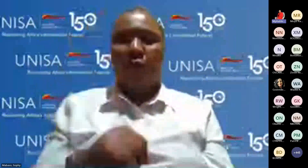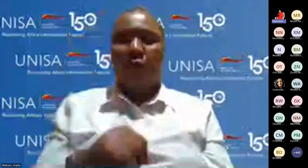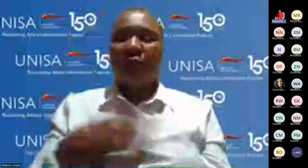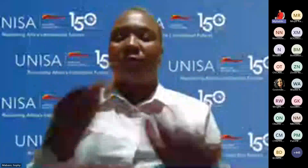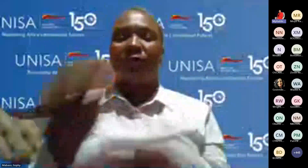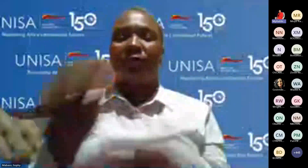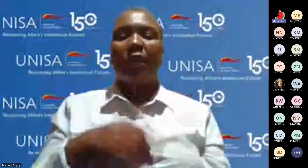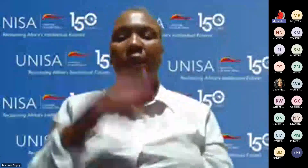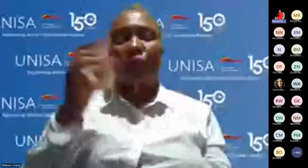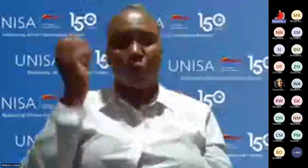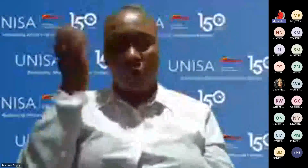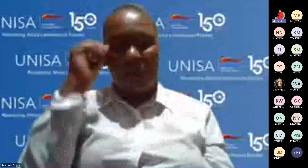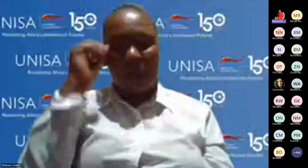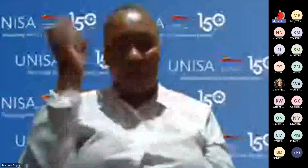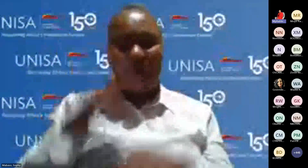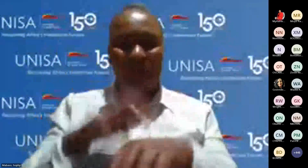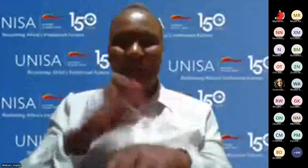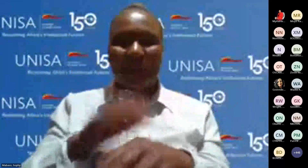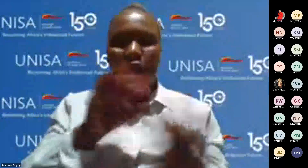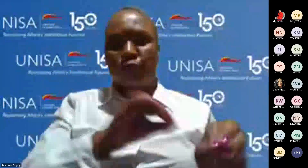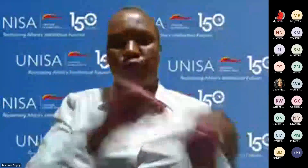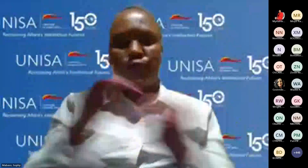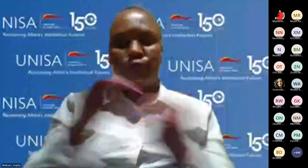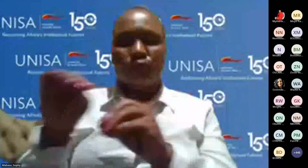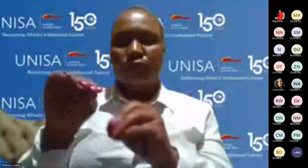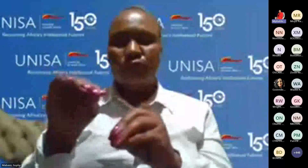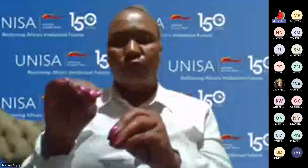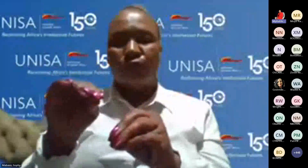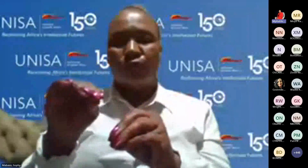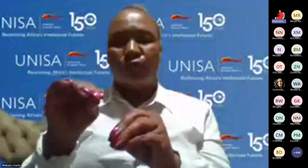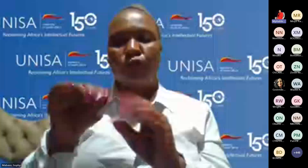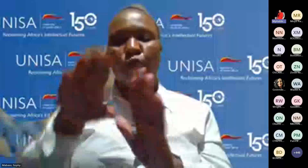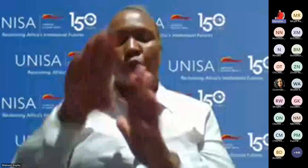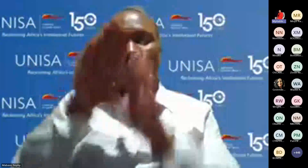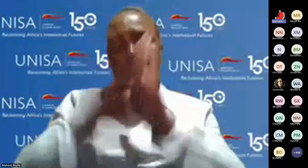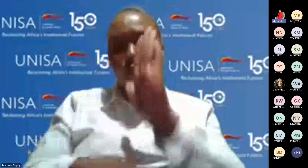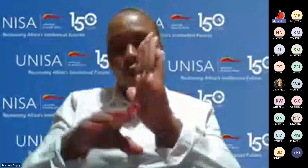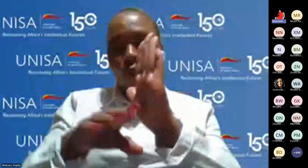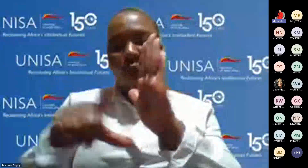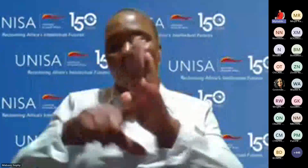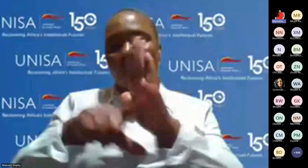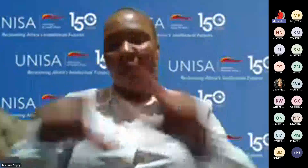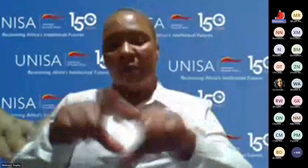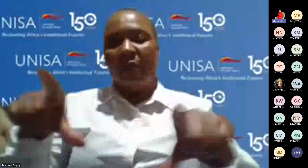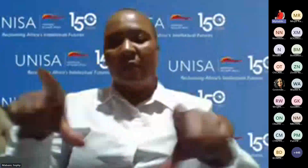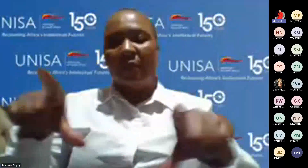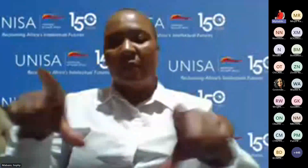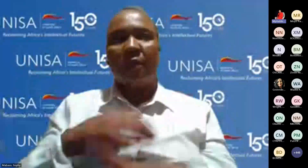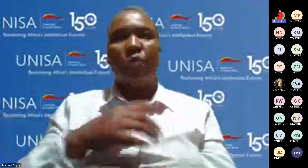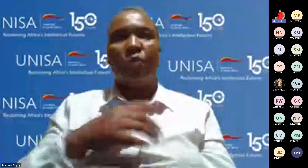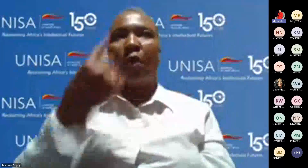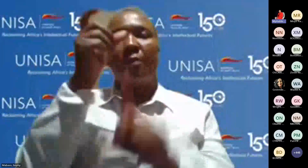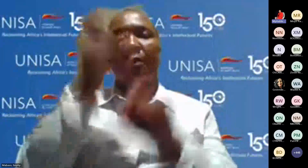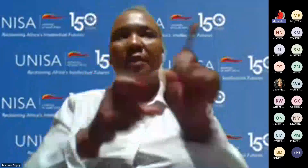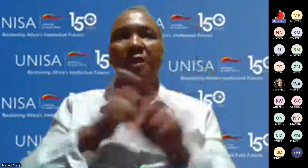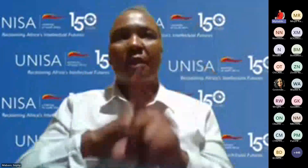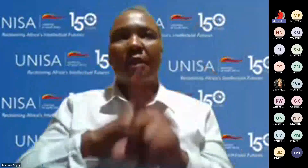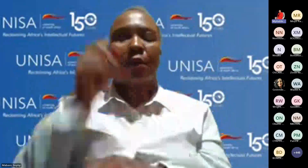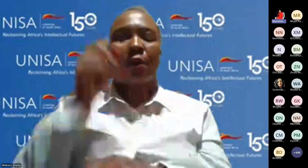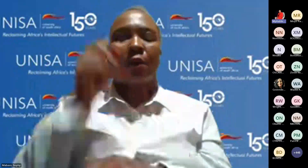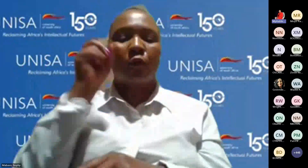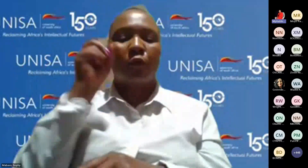you need to shift and go to a certain level. If someone I know will say, I don't have grandparents, I'm just